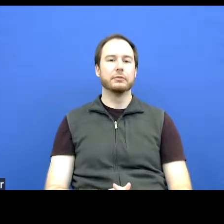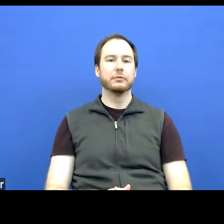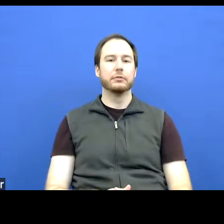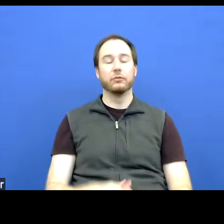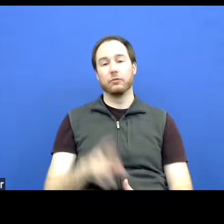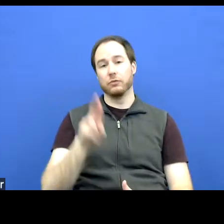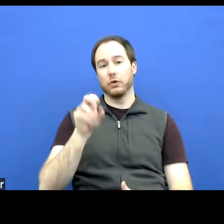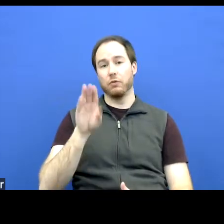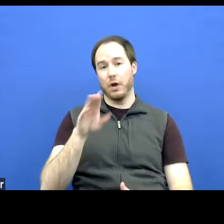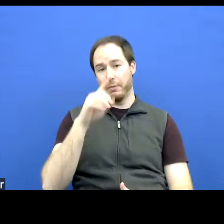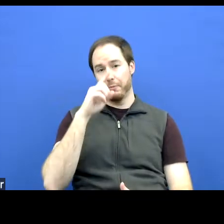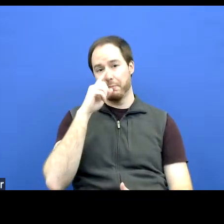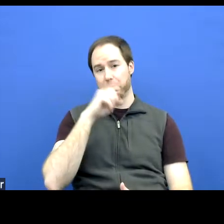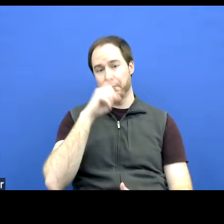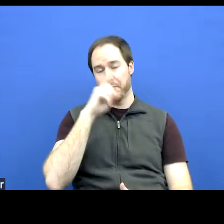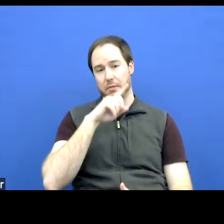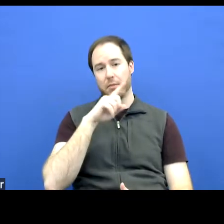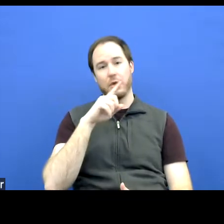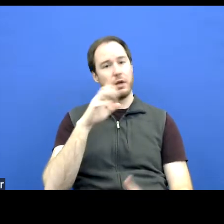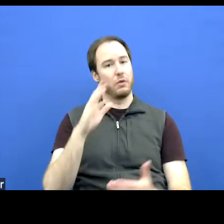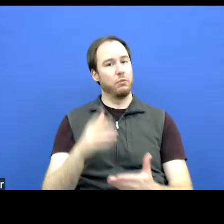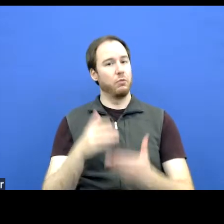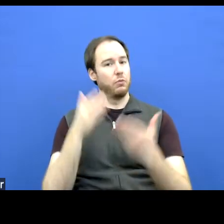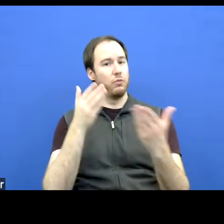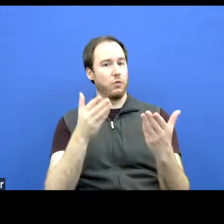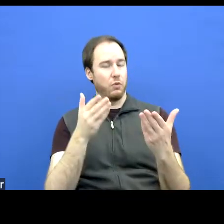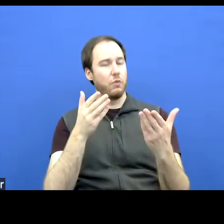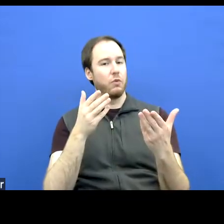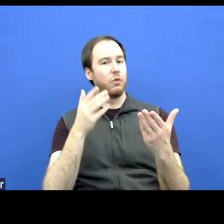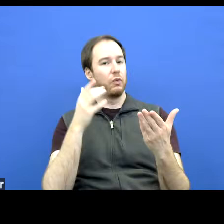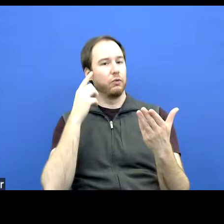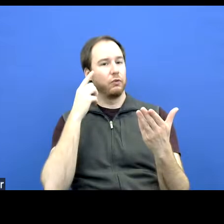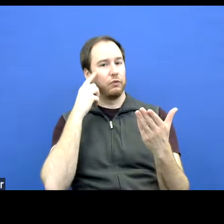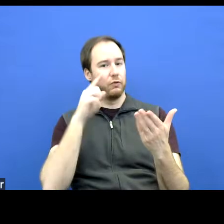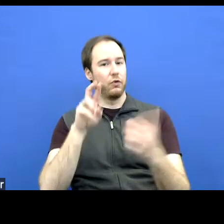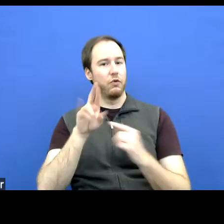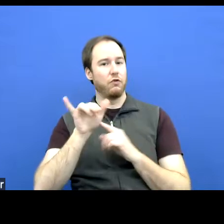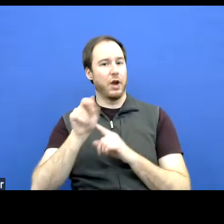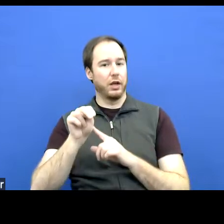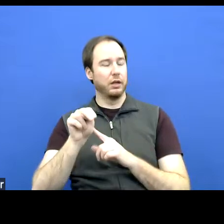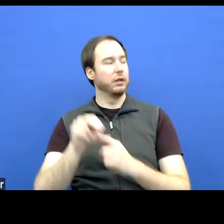Rob, if you could present the resolution for Ryan Buzzard.